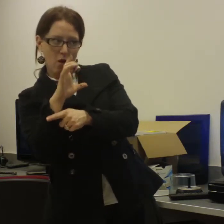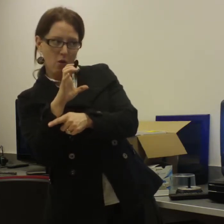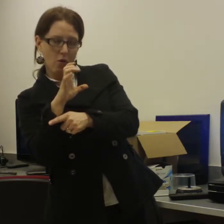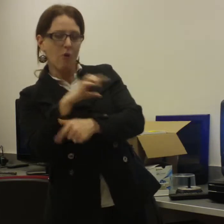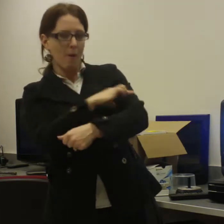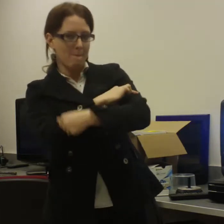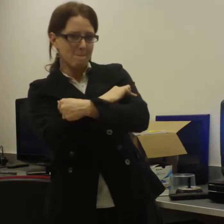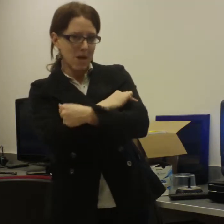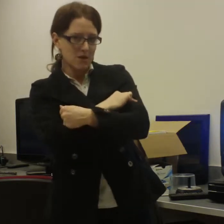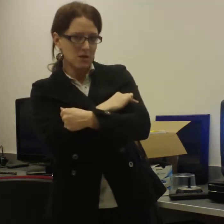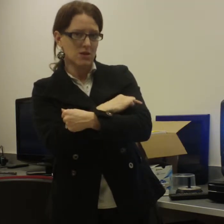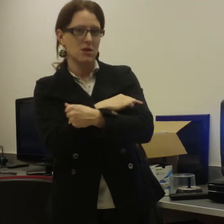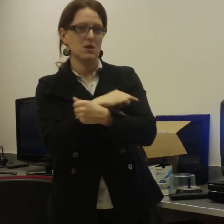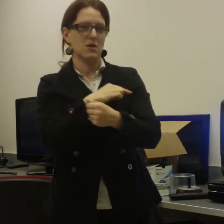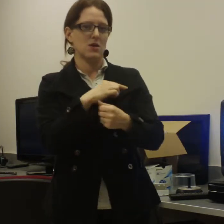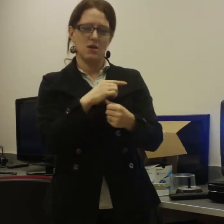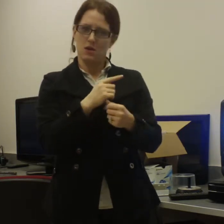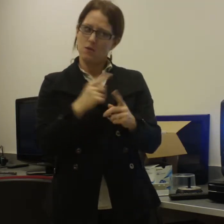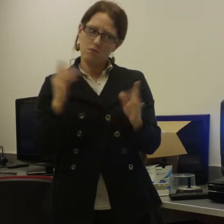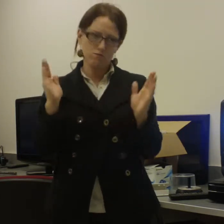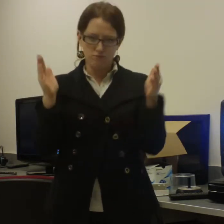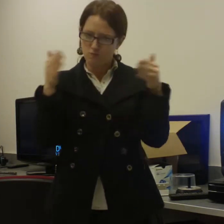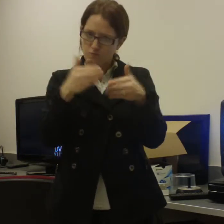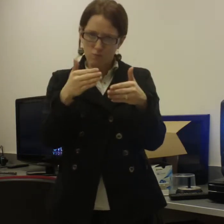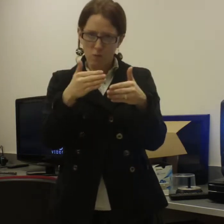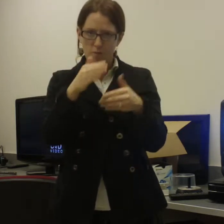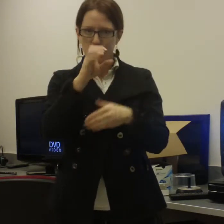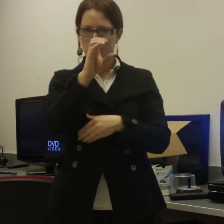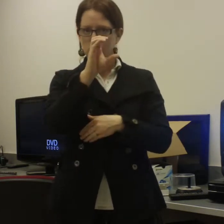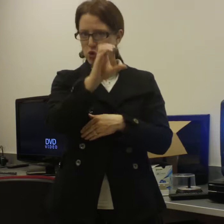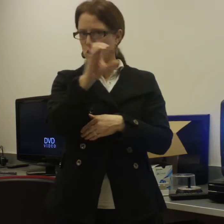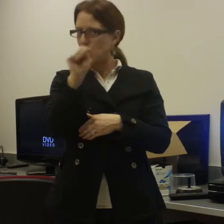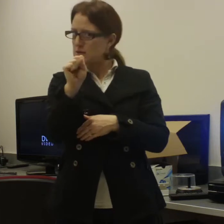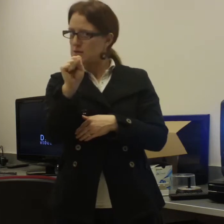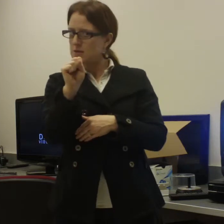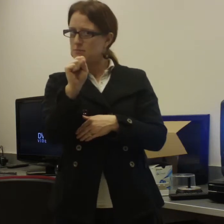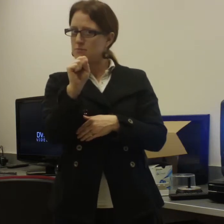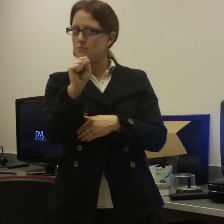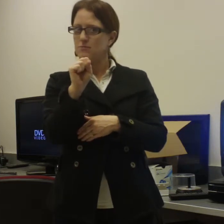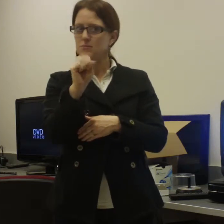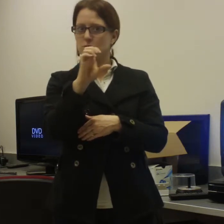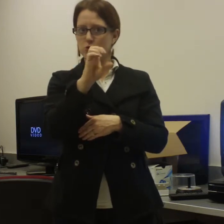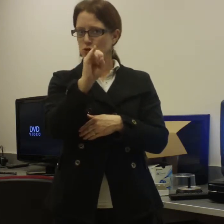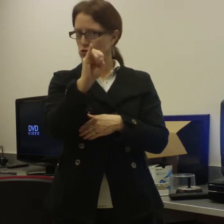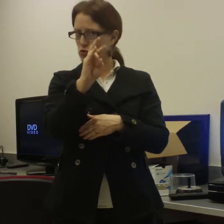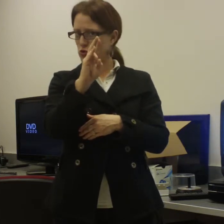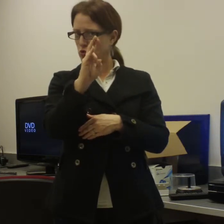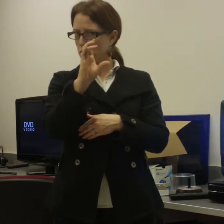one part, it is the main part of our circulatory system. Let me ask a question. How many people here like stuffed animals?